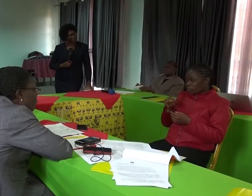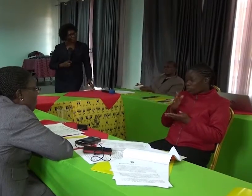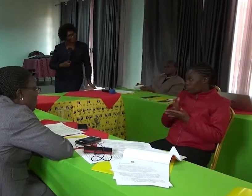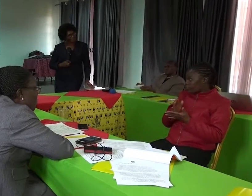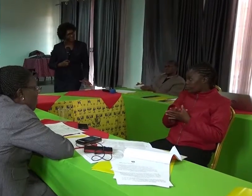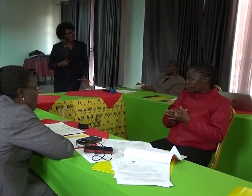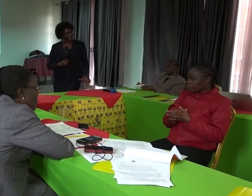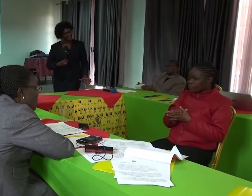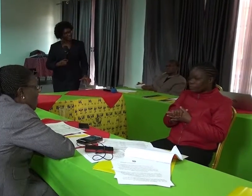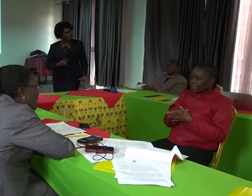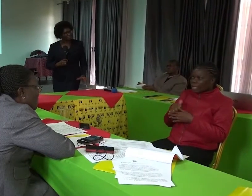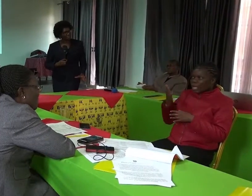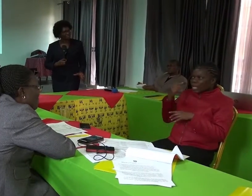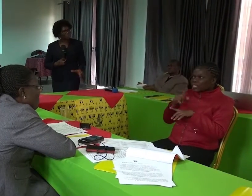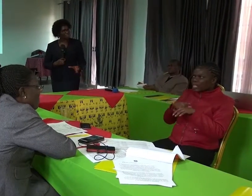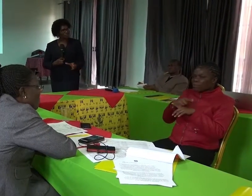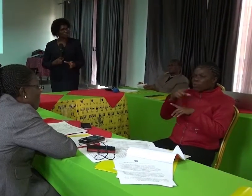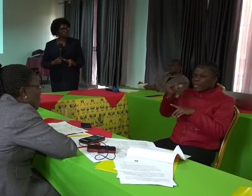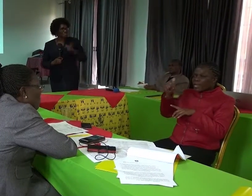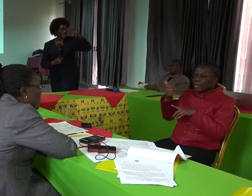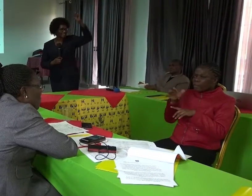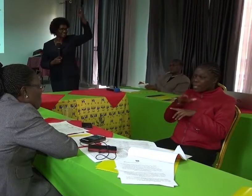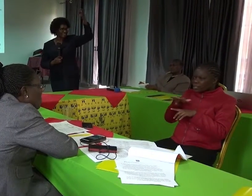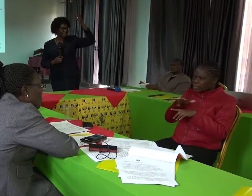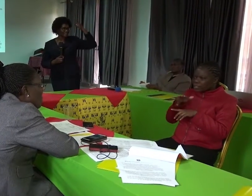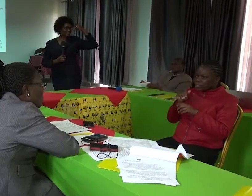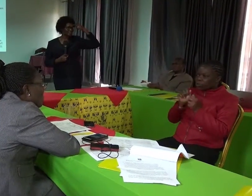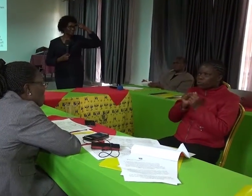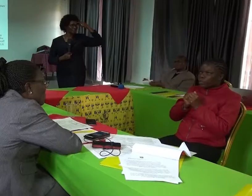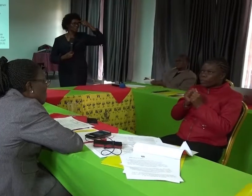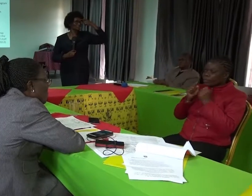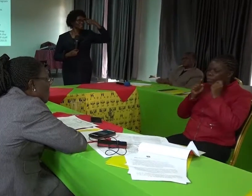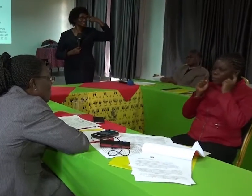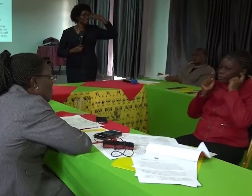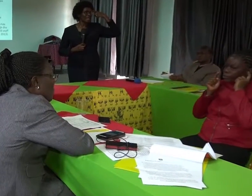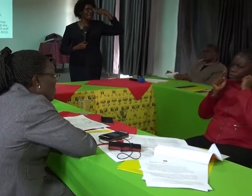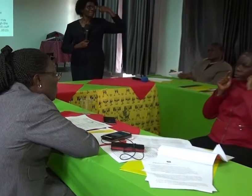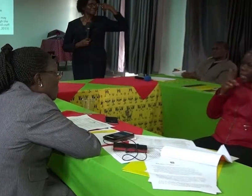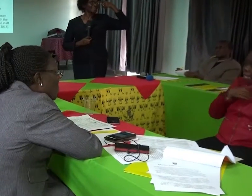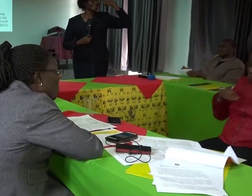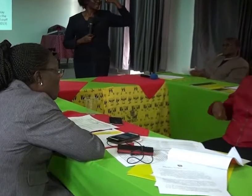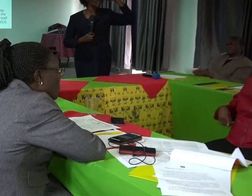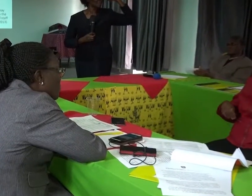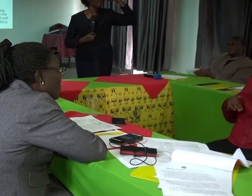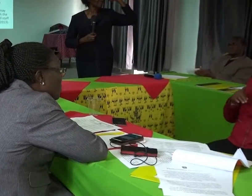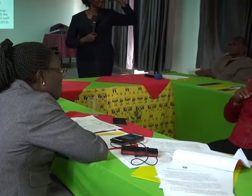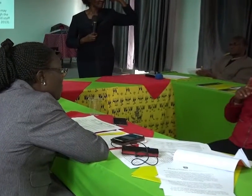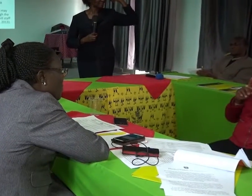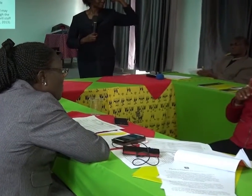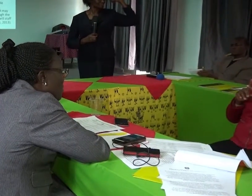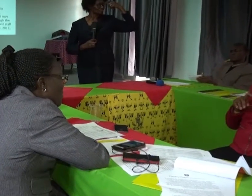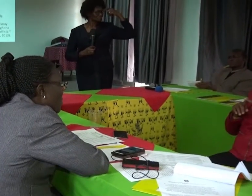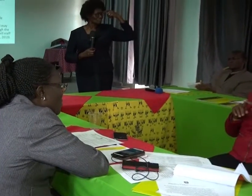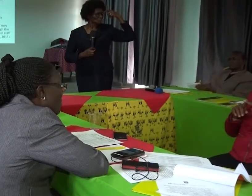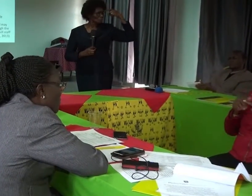help us to be able to realize the impact. We don't finish and then an external evaluator